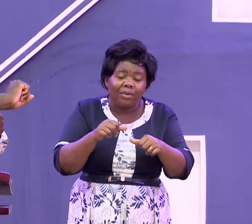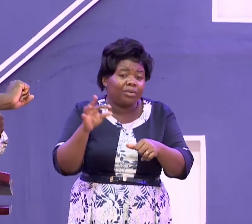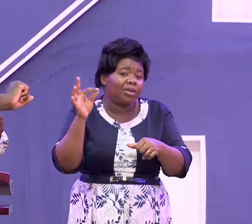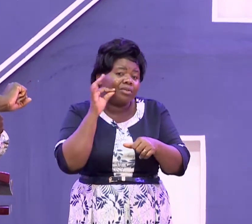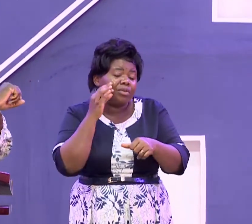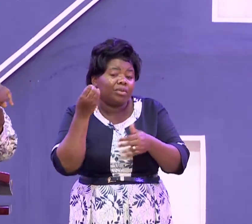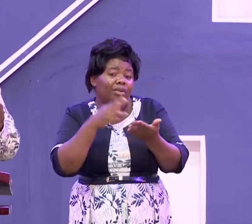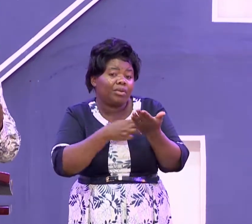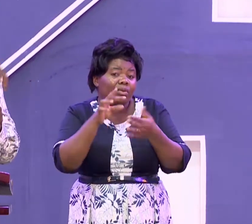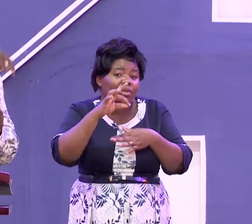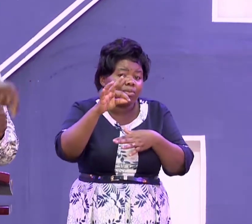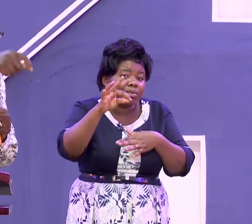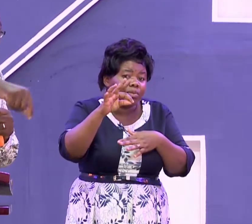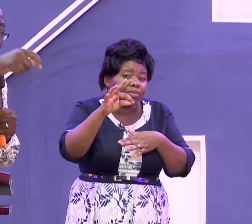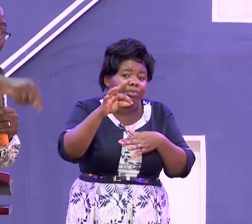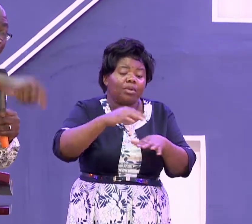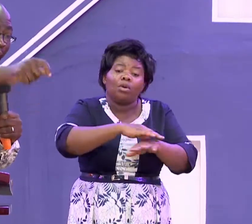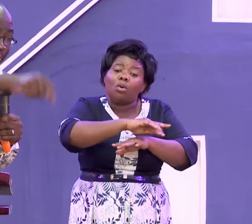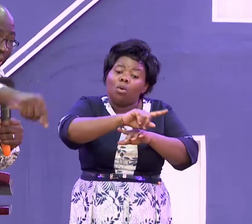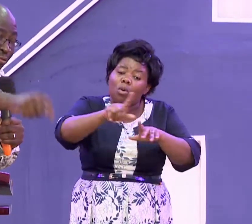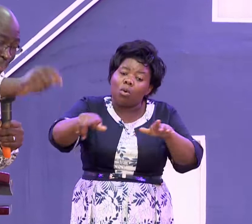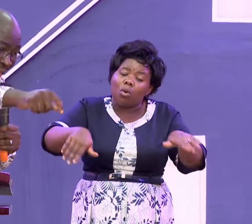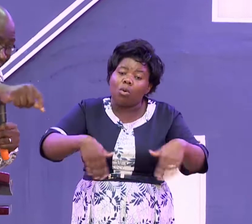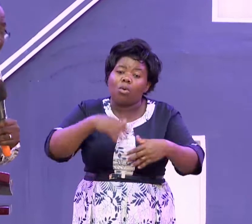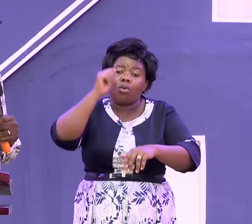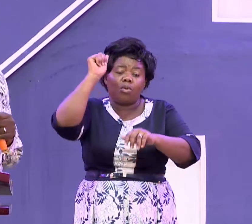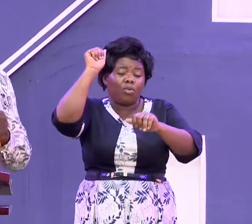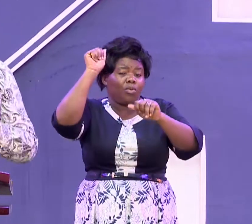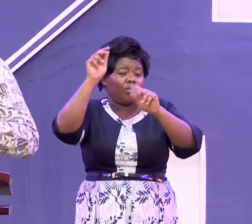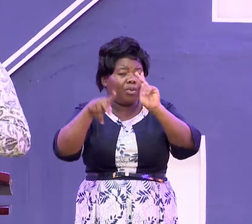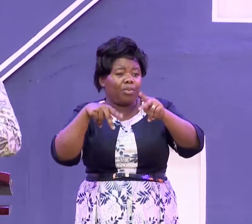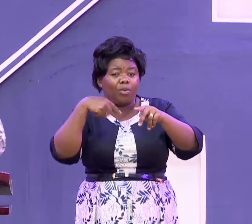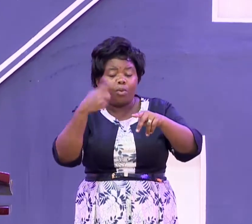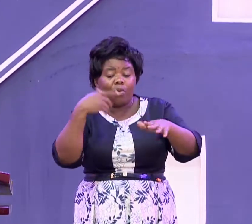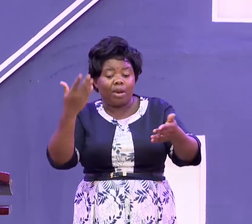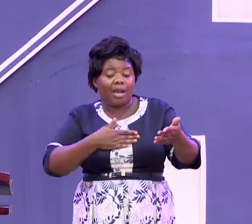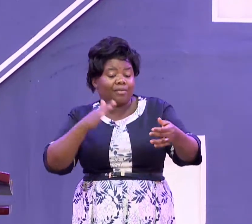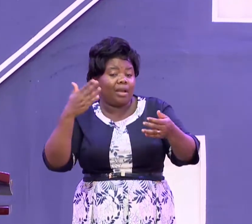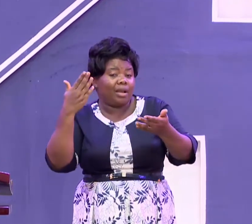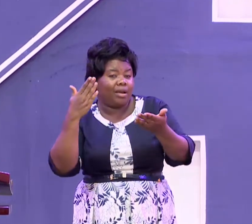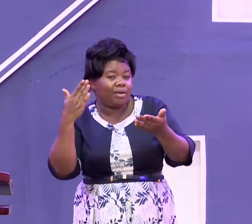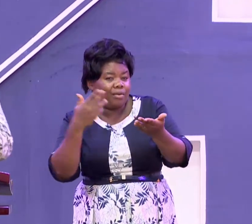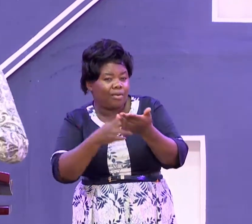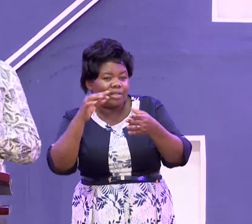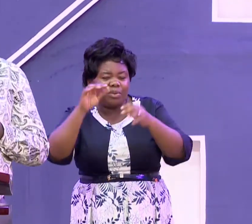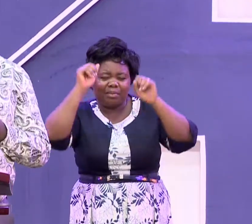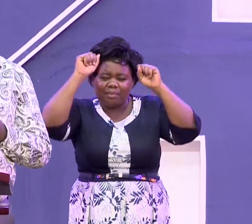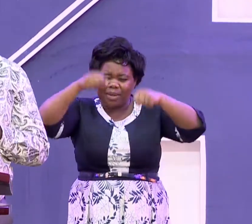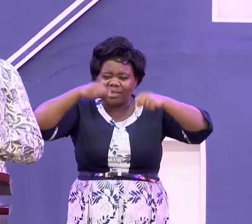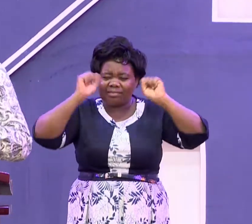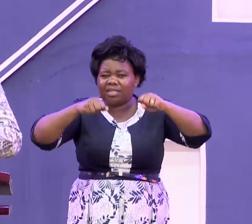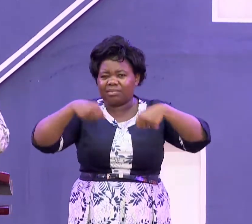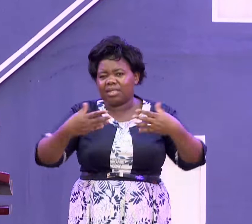Kuchikwatagana n'ekibala ky'omwoyo mutukuvu. All of us who are filled with the Holy Spirit have to bear it. Fenna otwajizibwa omwoyo mutukuvu